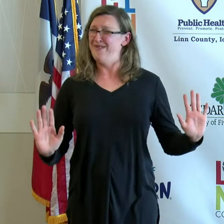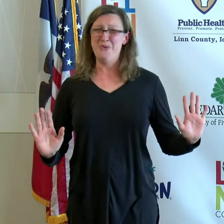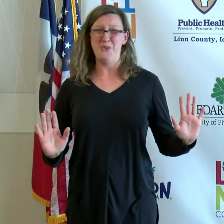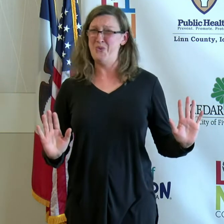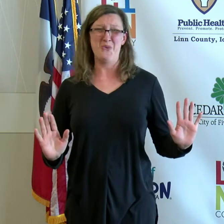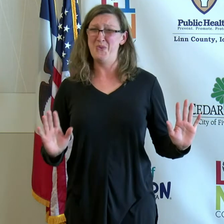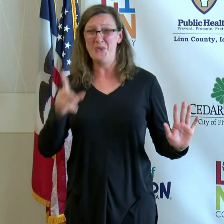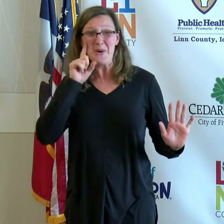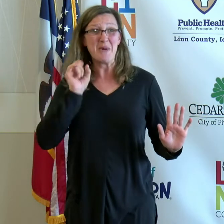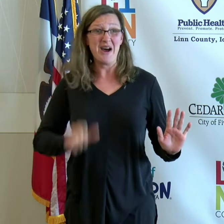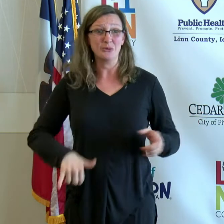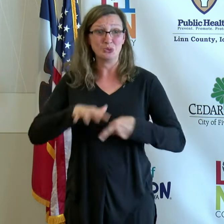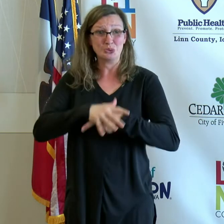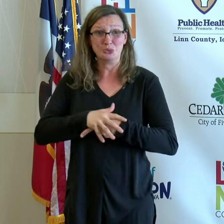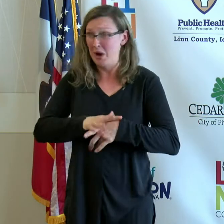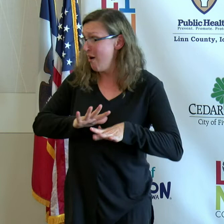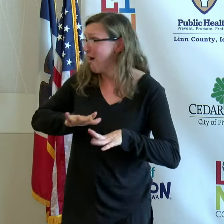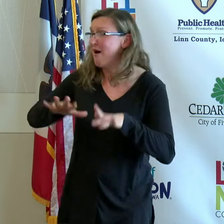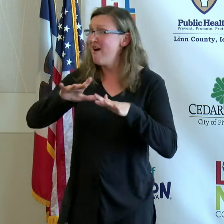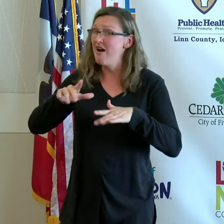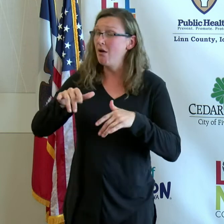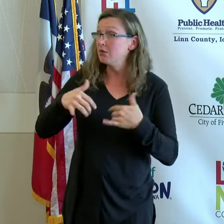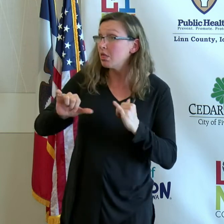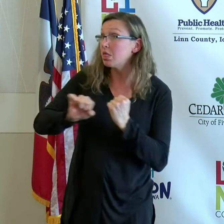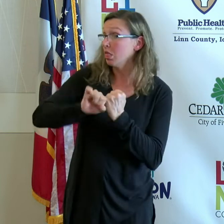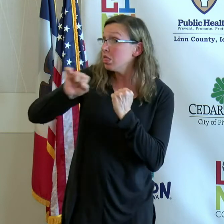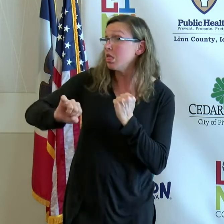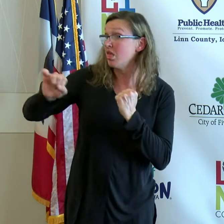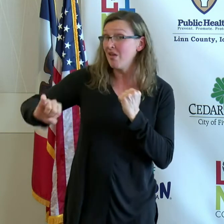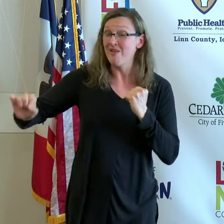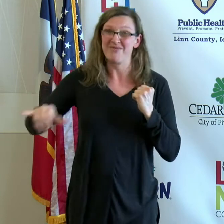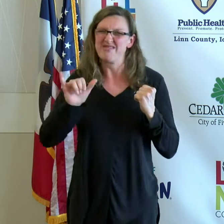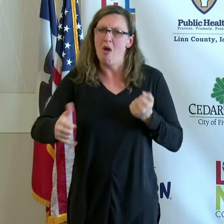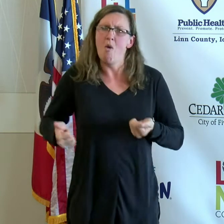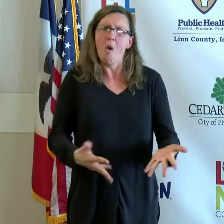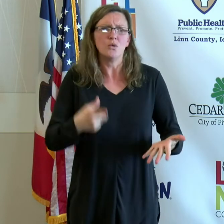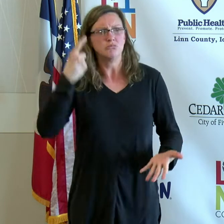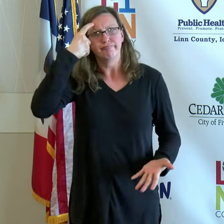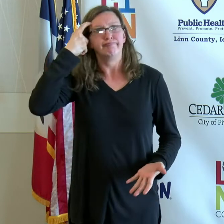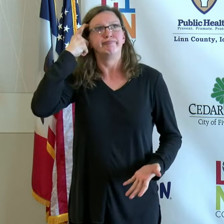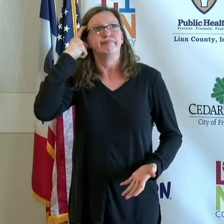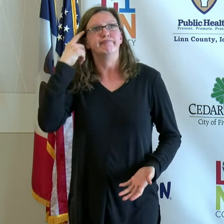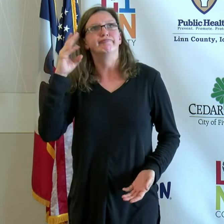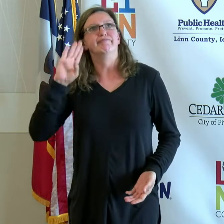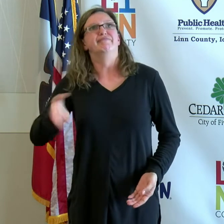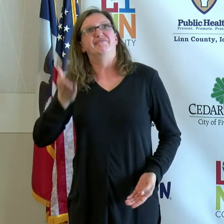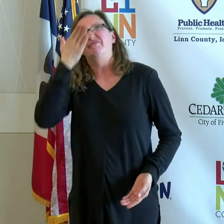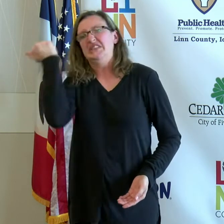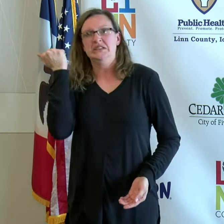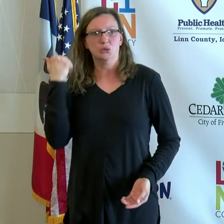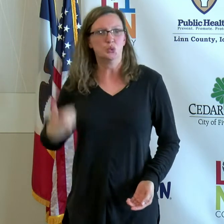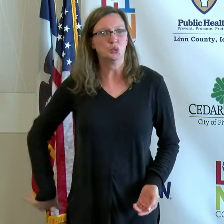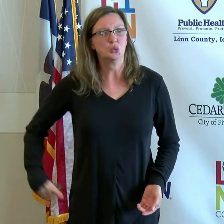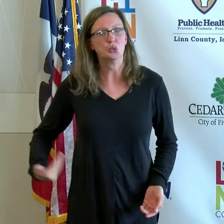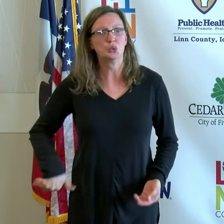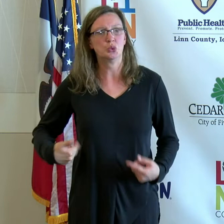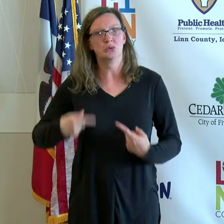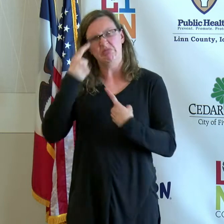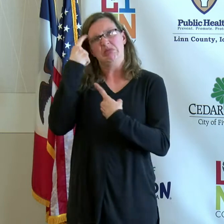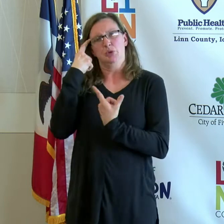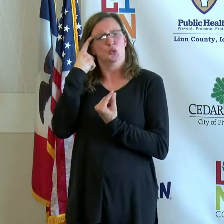net worked during the flood of 2008 to prepare in advance for the efforts that would be needed to fully